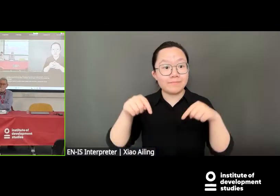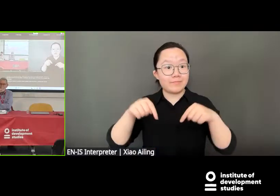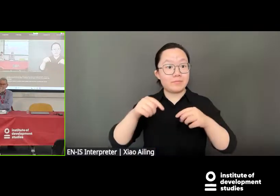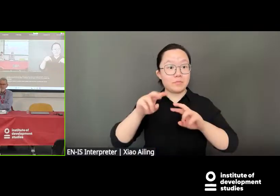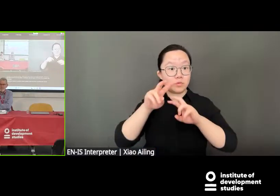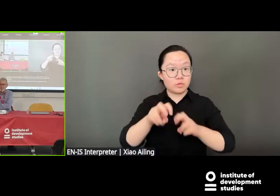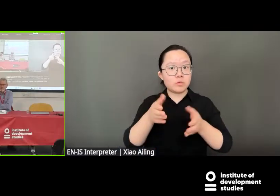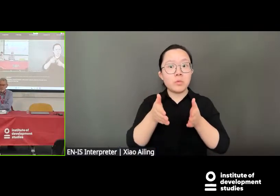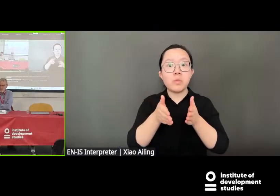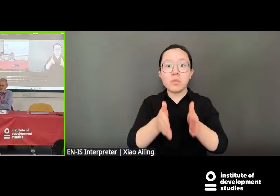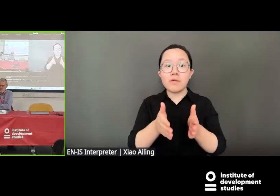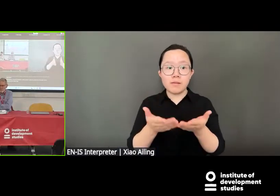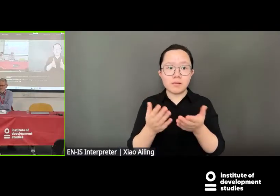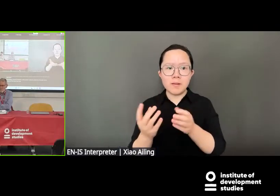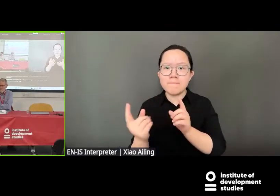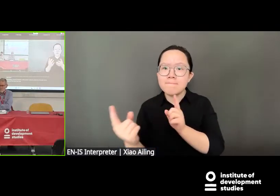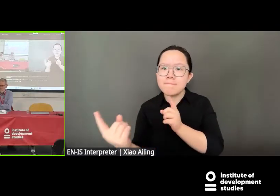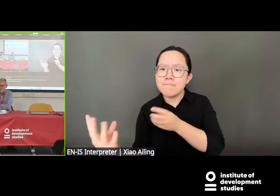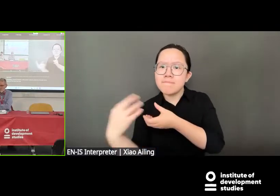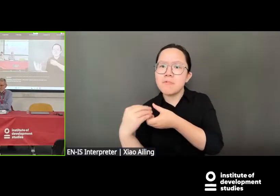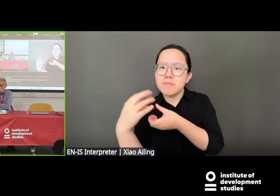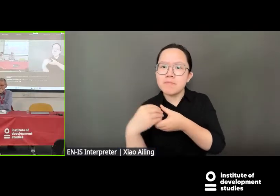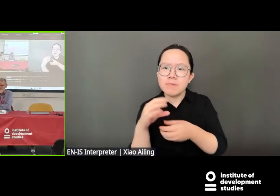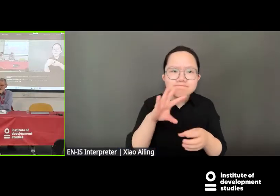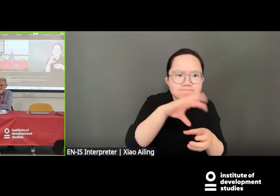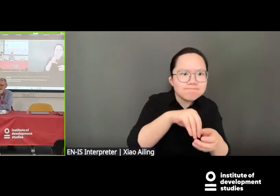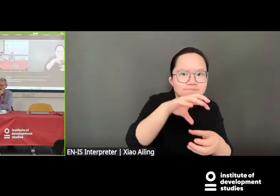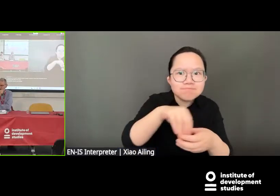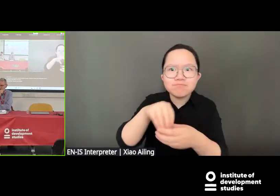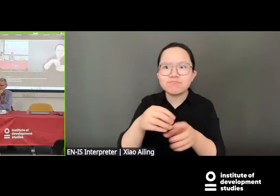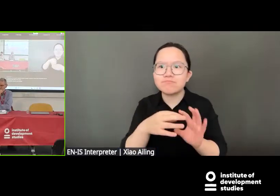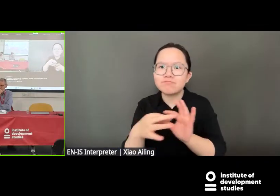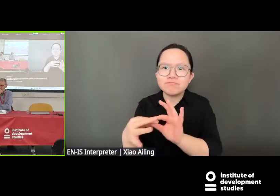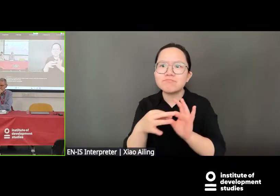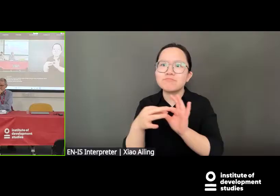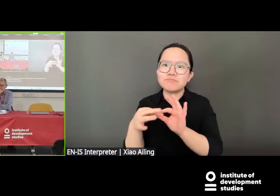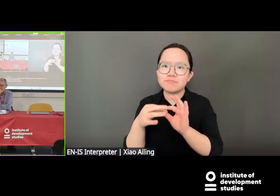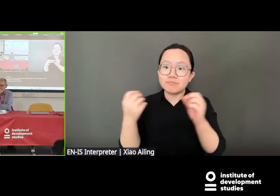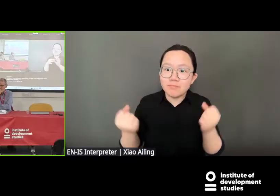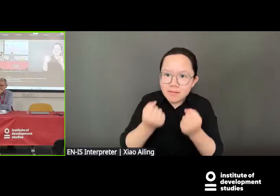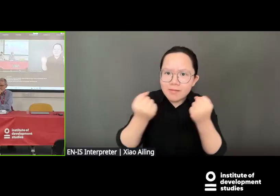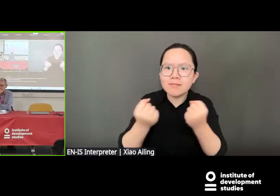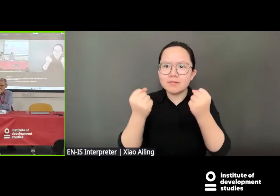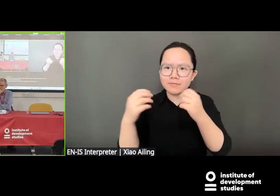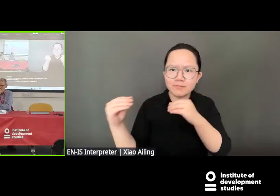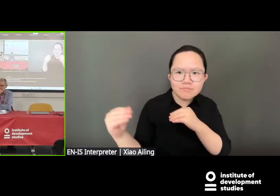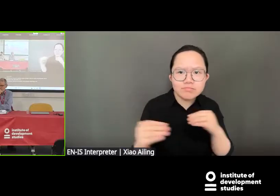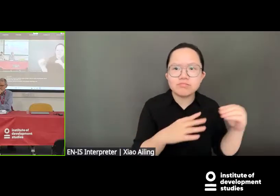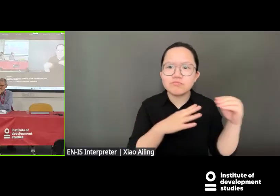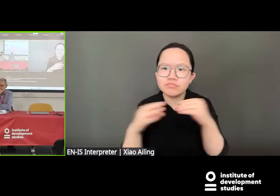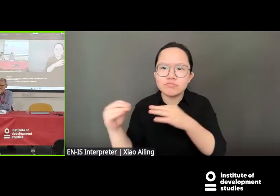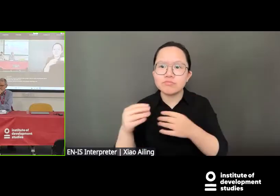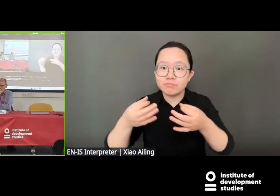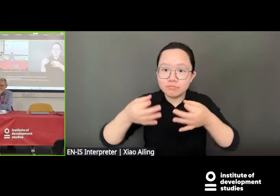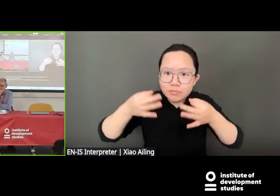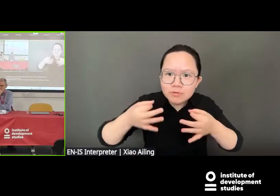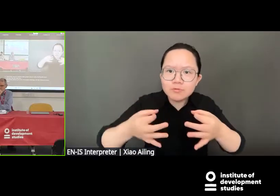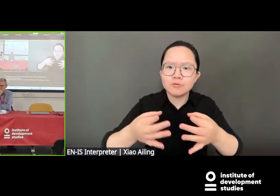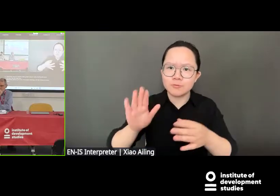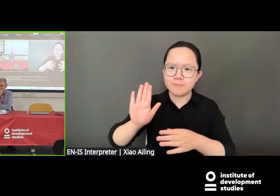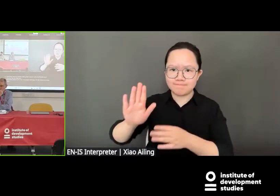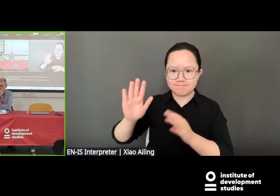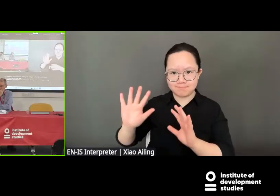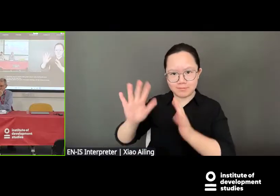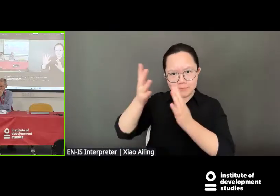lives. Participatory research processes value people's knowledge, and their voices and analysis